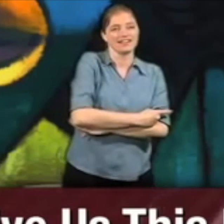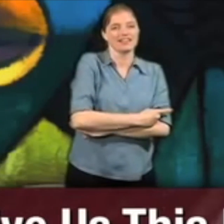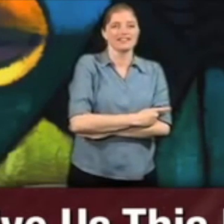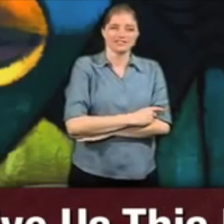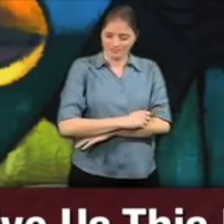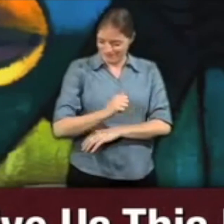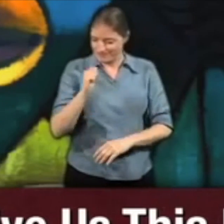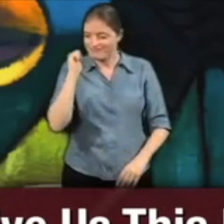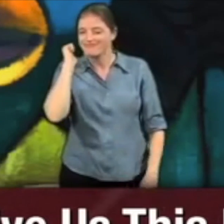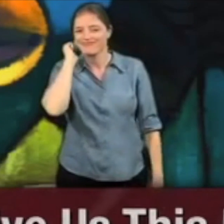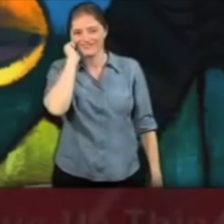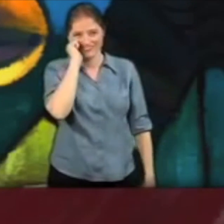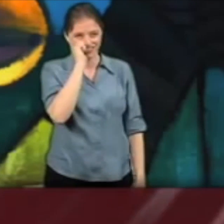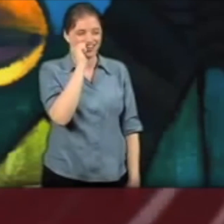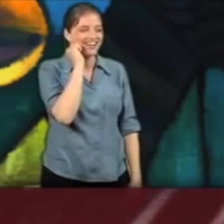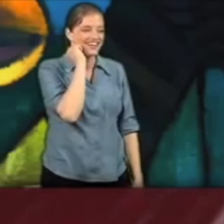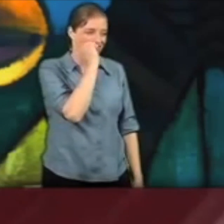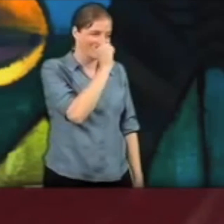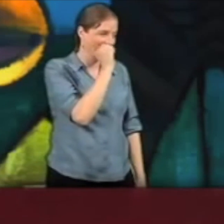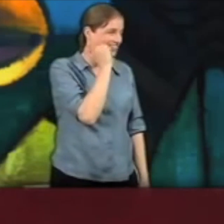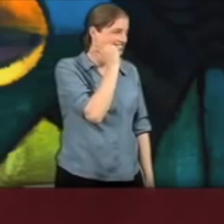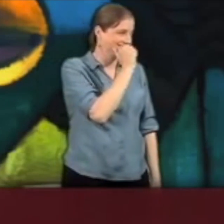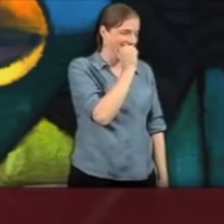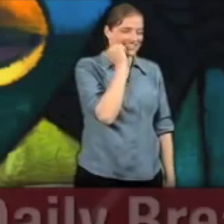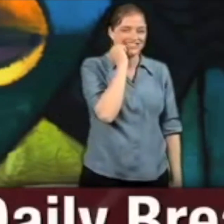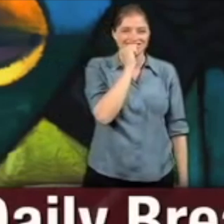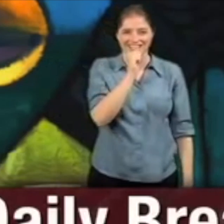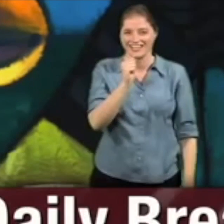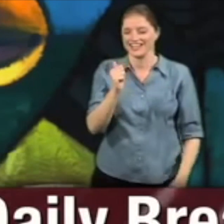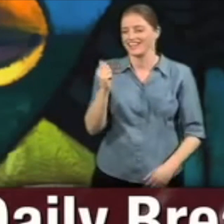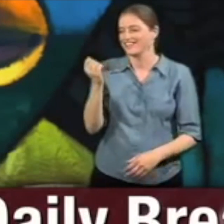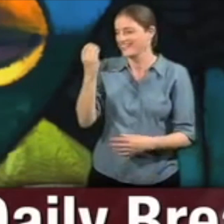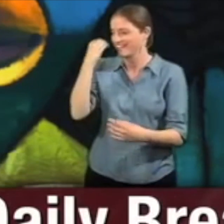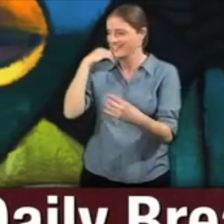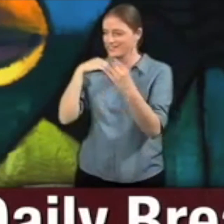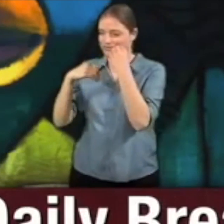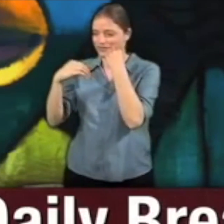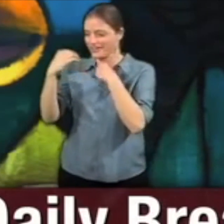our daily bread,